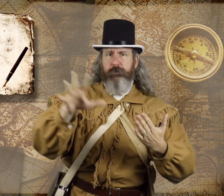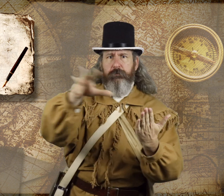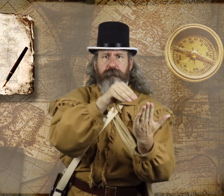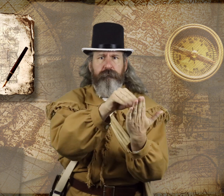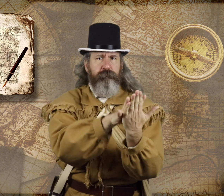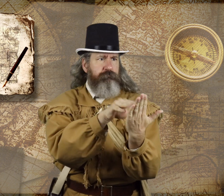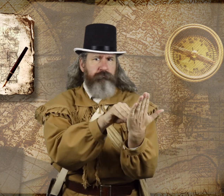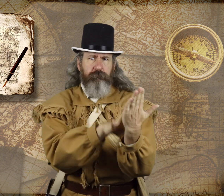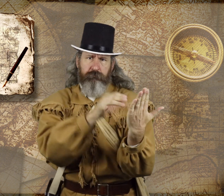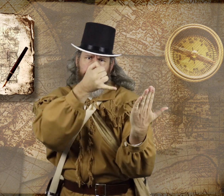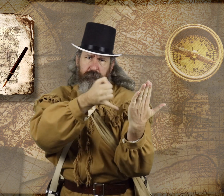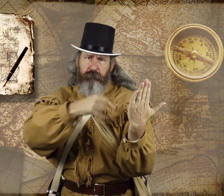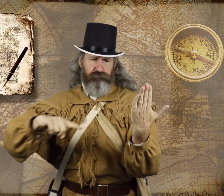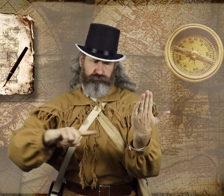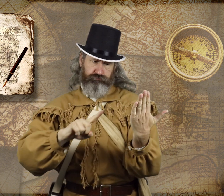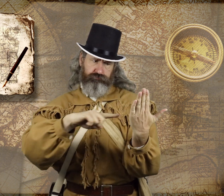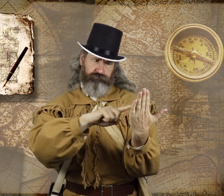Clark drew maps too.